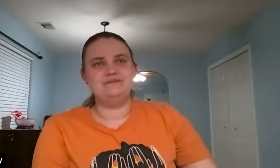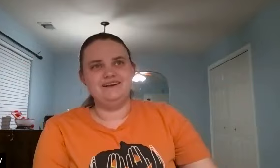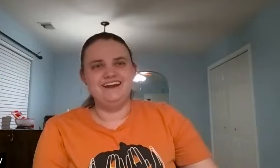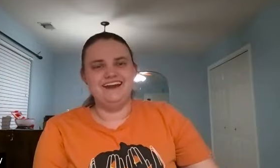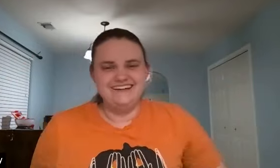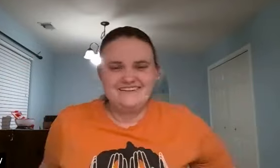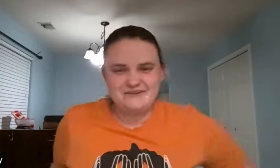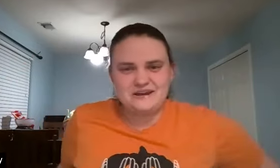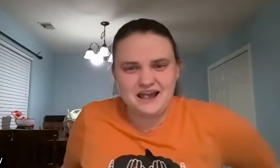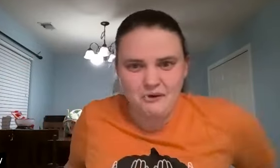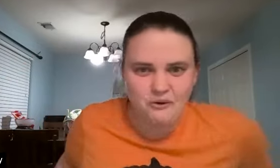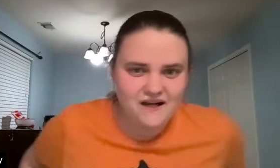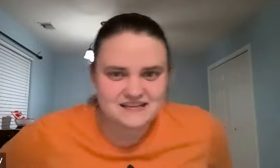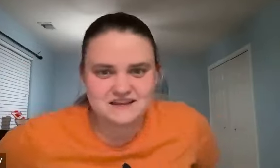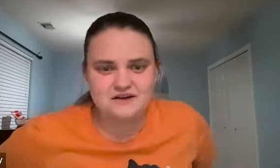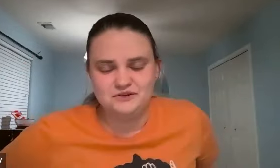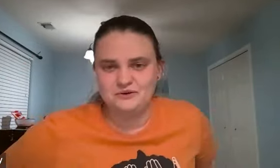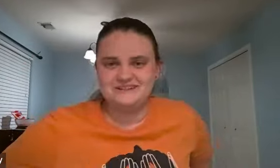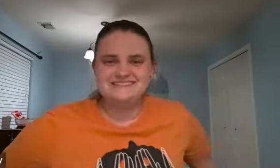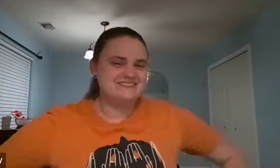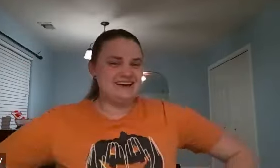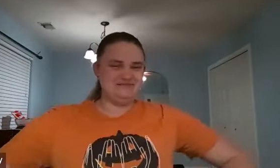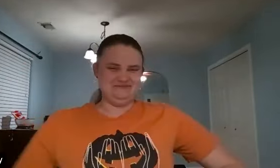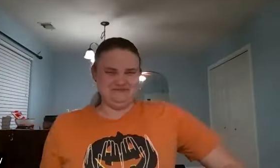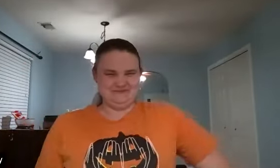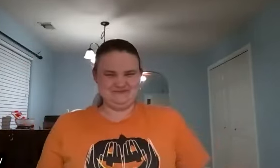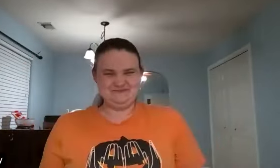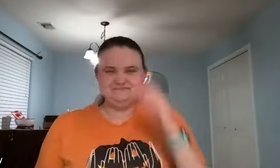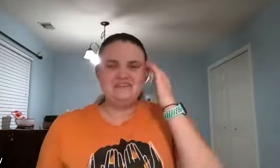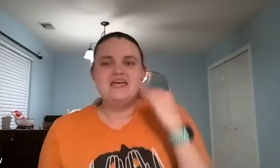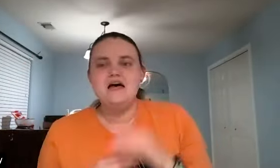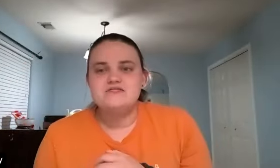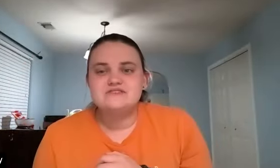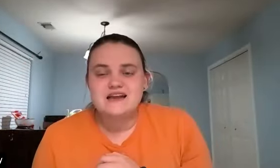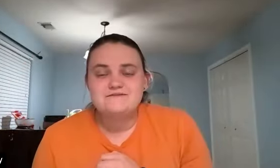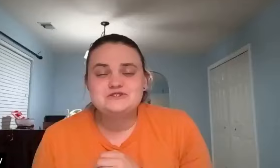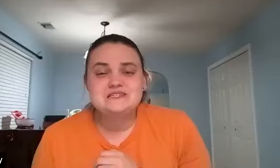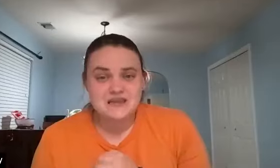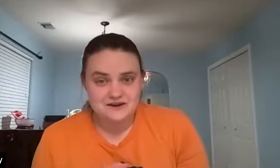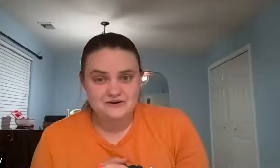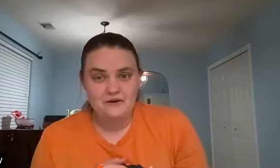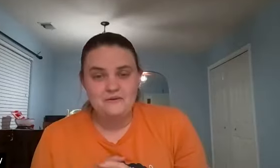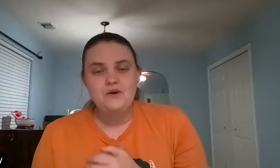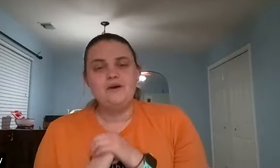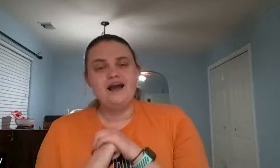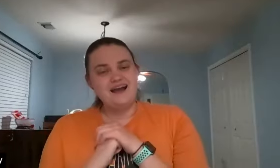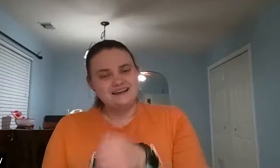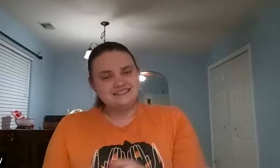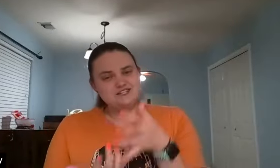like, okay, all right, we're going to have a whole class of unicorns. So the sign for Scarecrow. What I tend to use